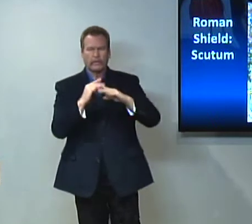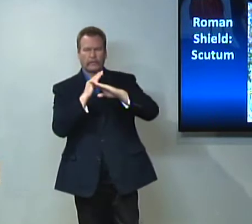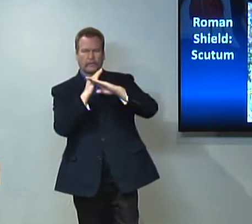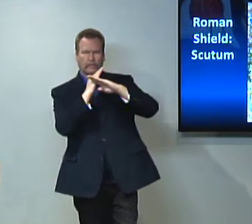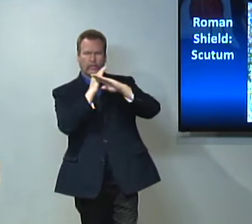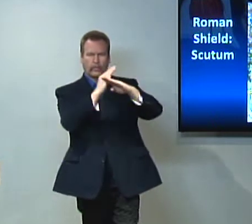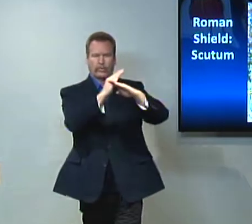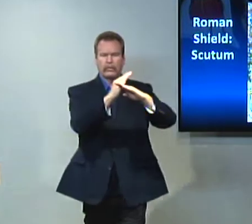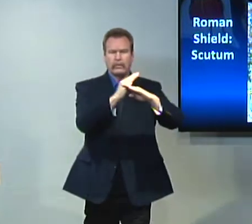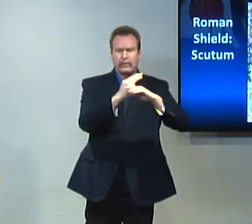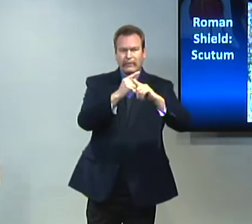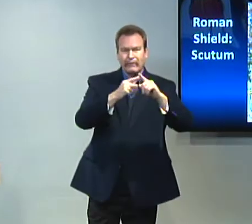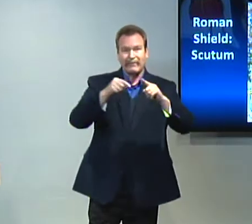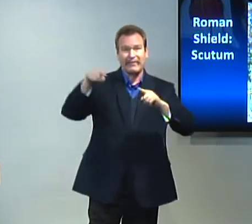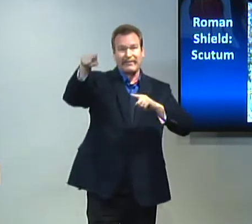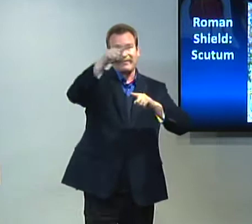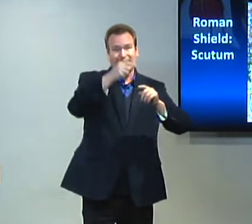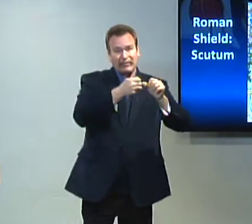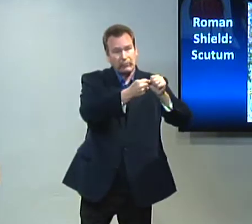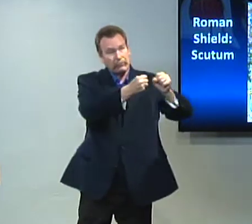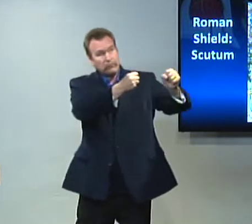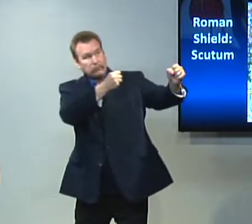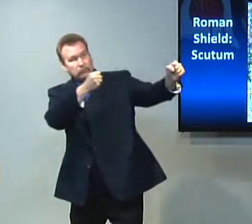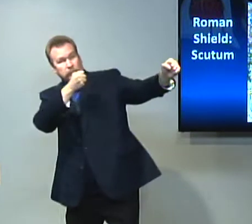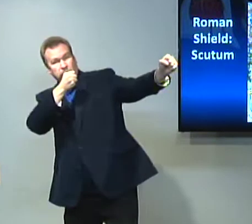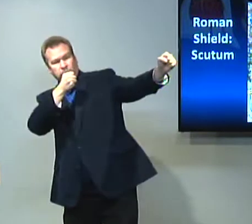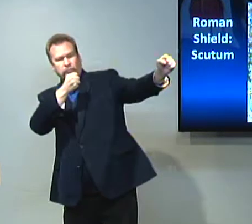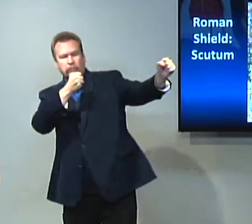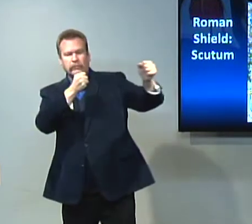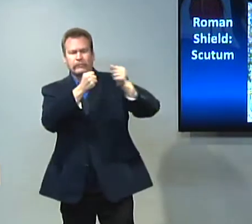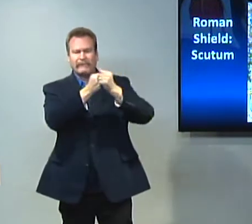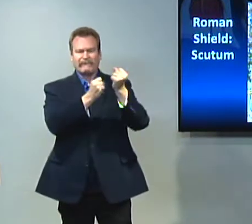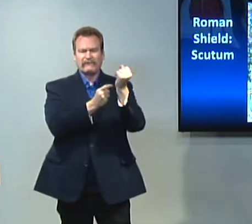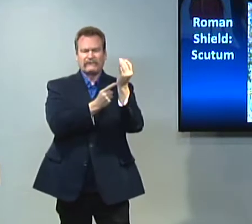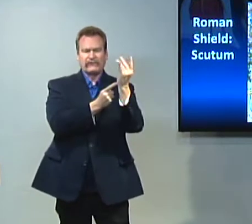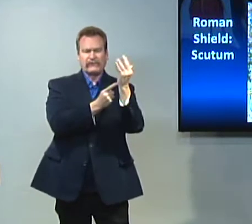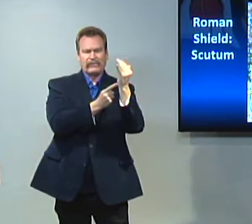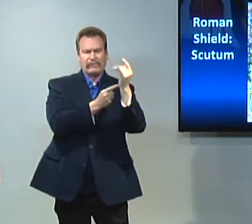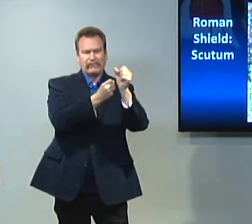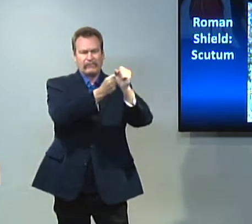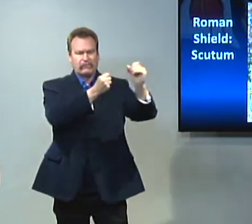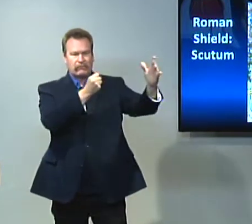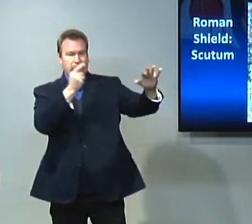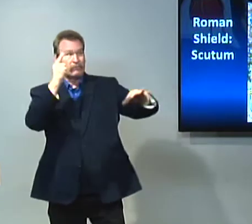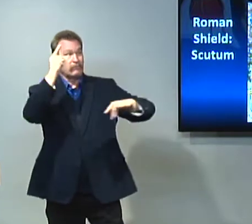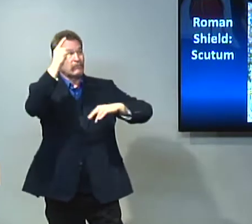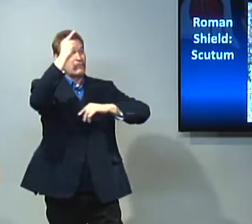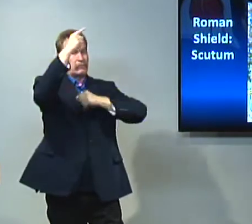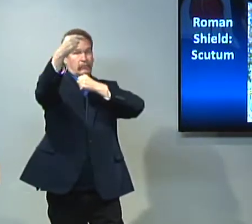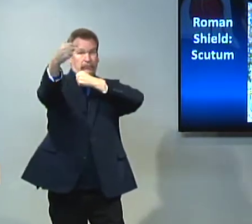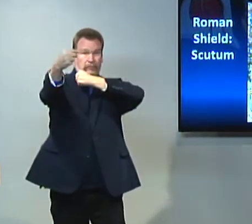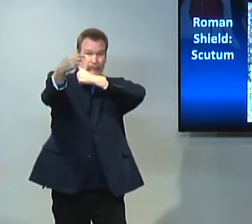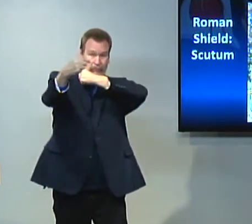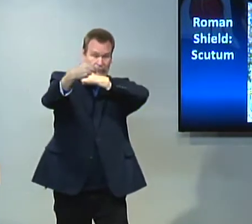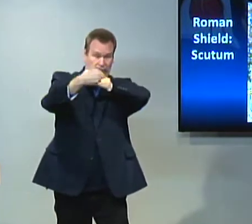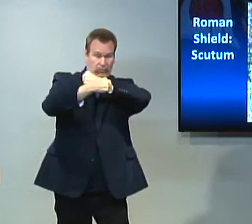They were typically soaked in a substance like water, so that when fiery